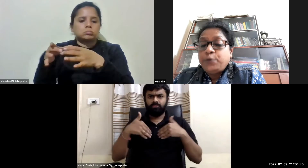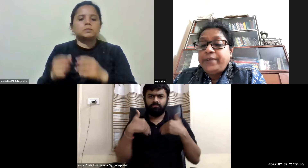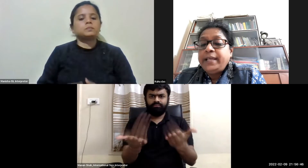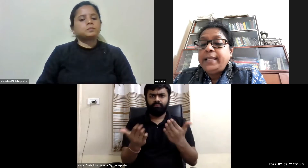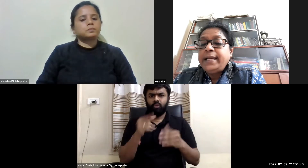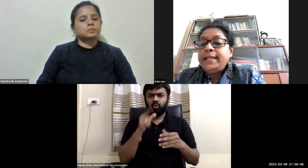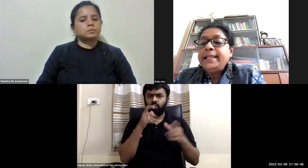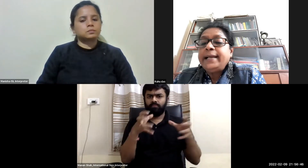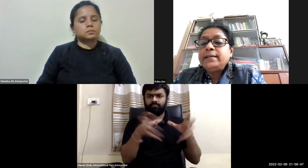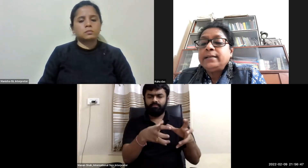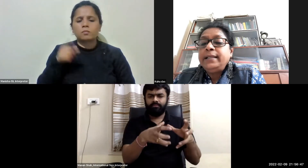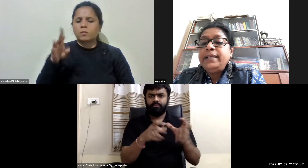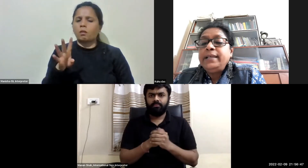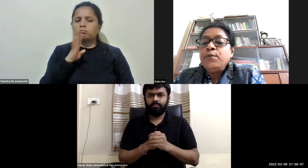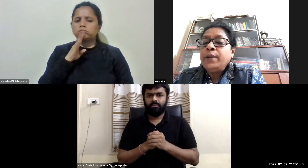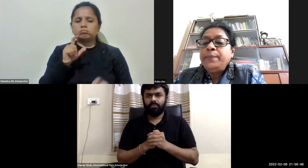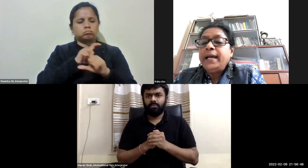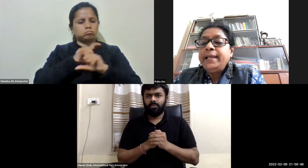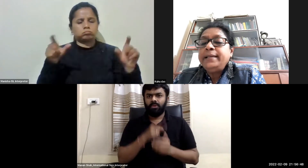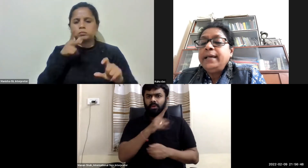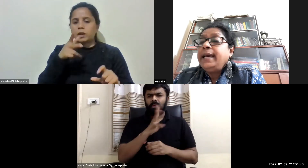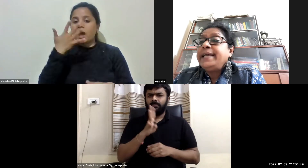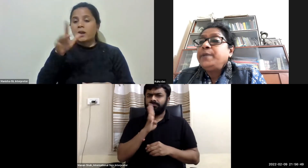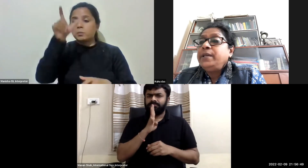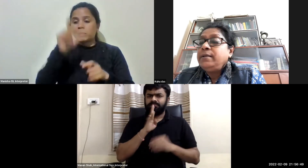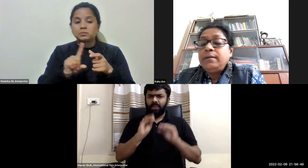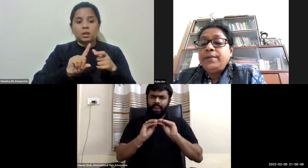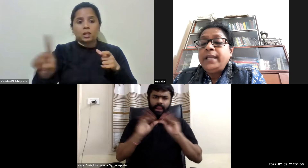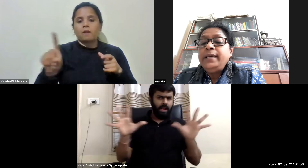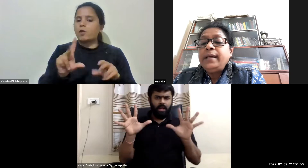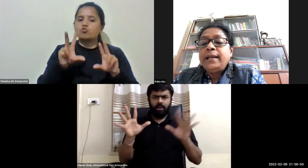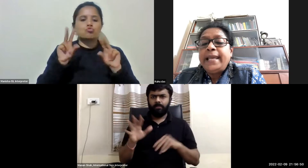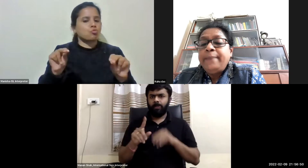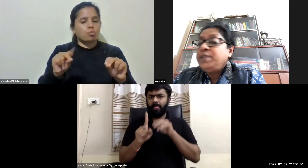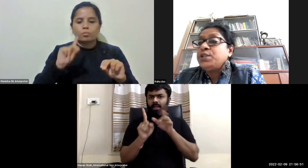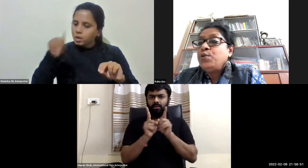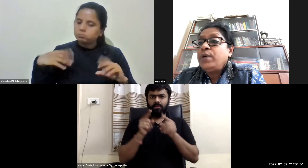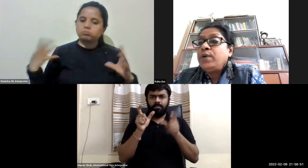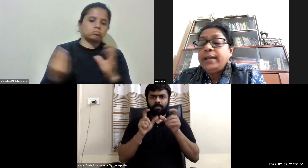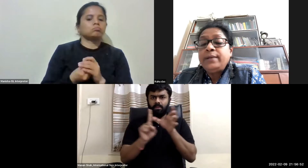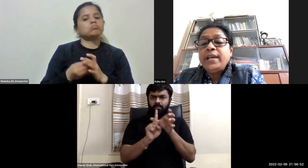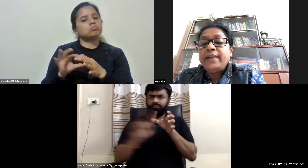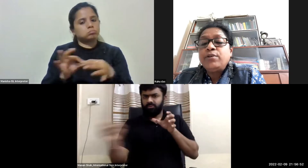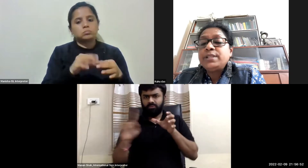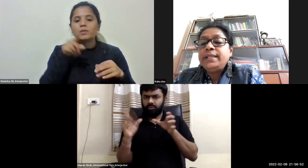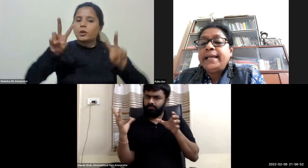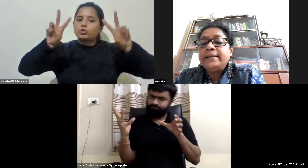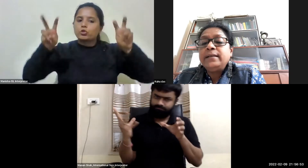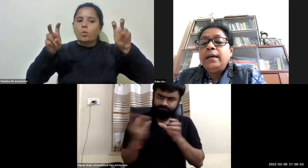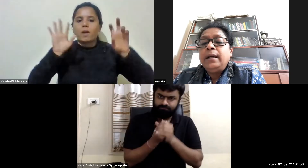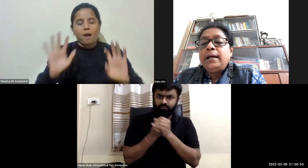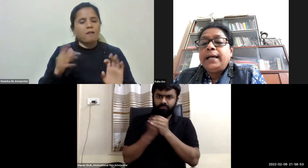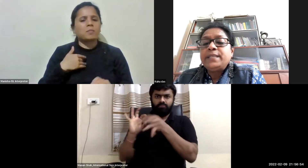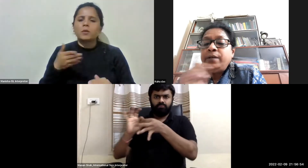He spoke very clearly that leave no one behind has been really an empty slogan, and we have not seen